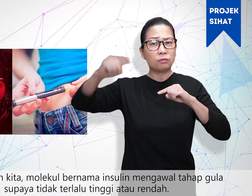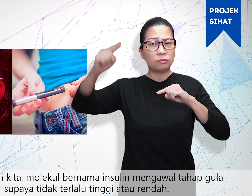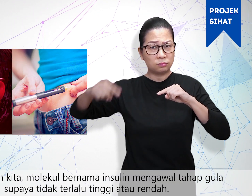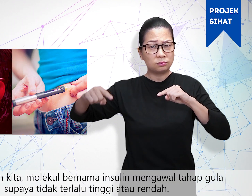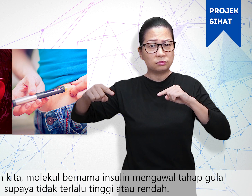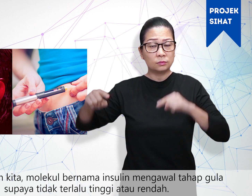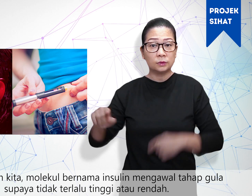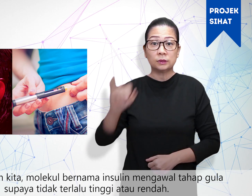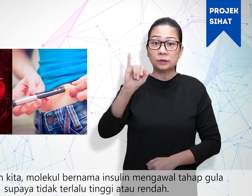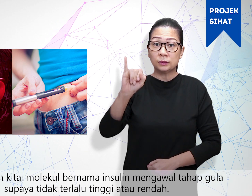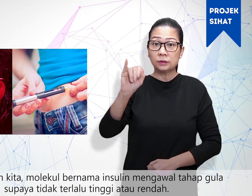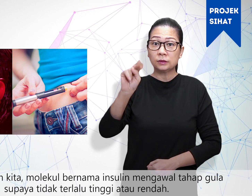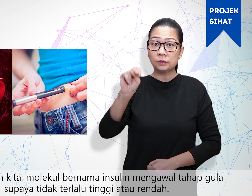glucose